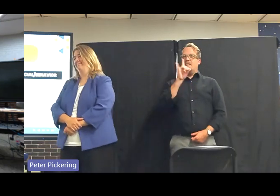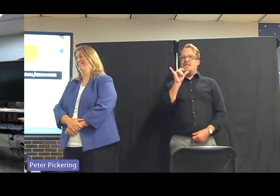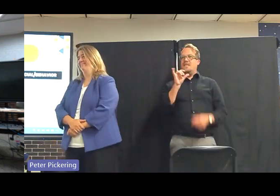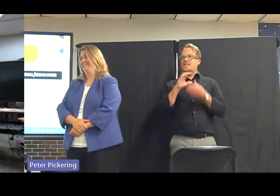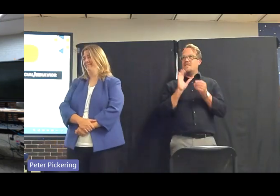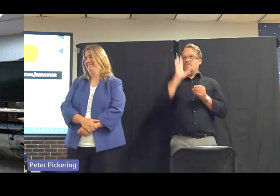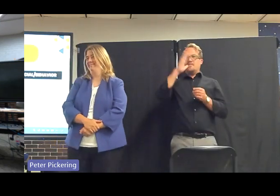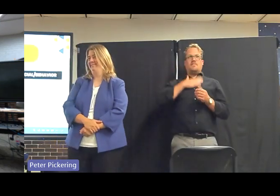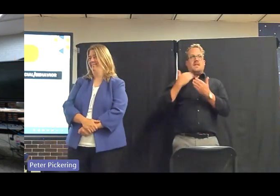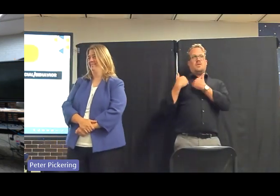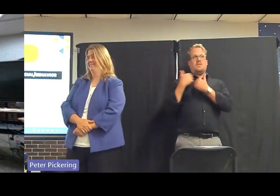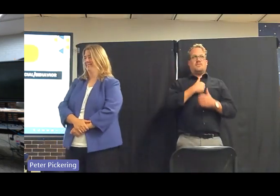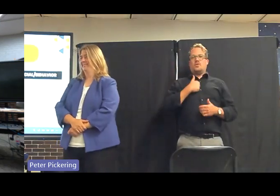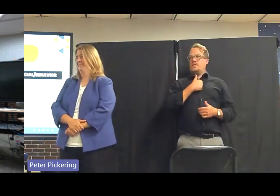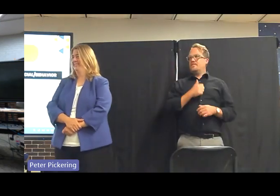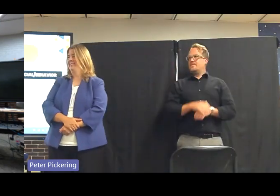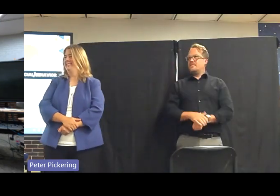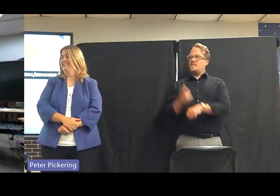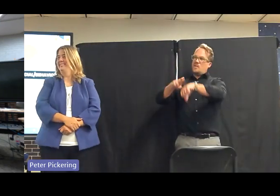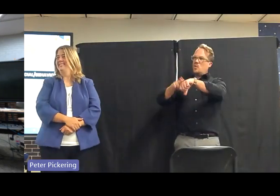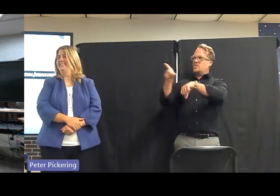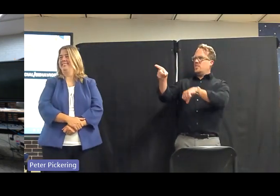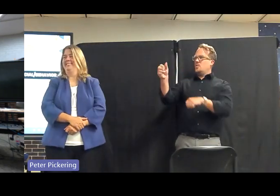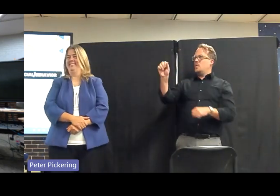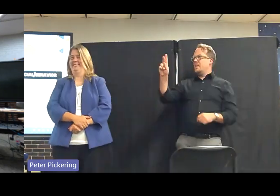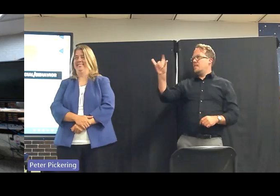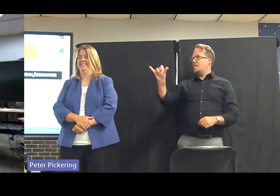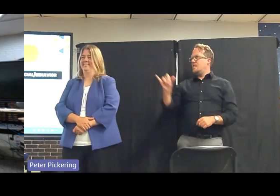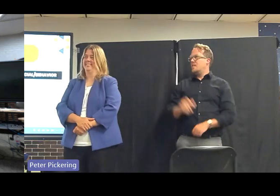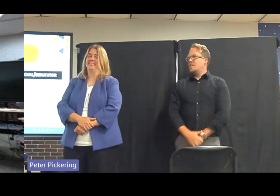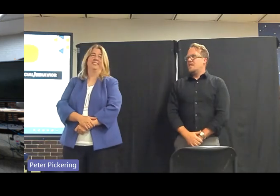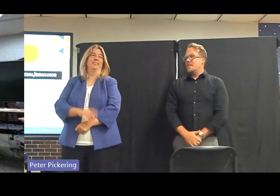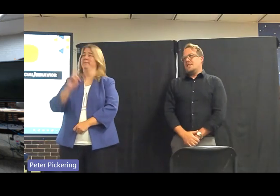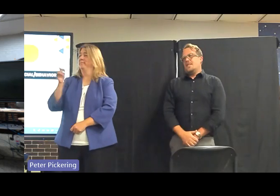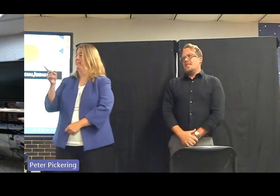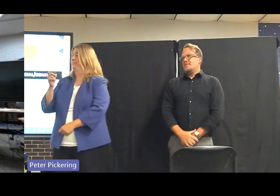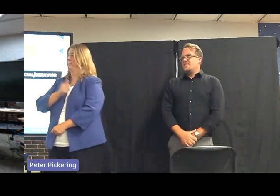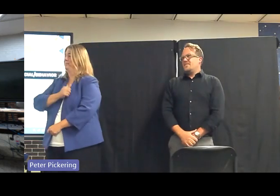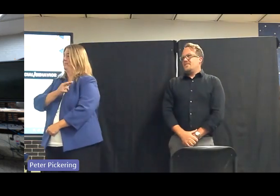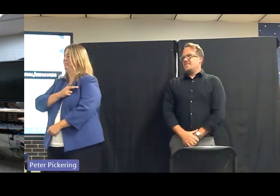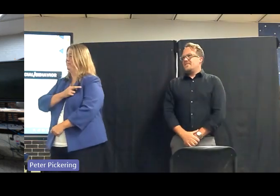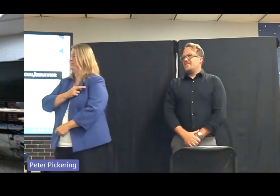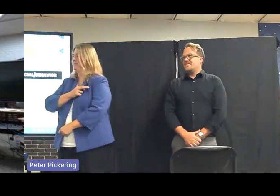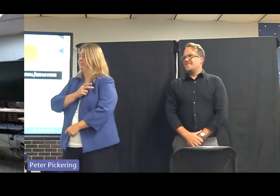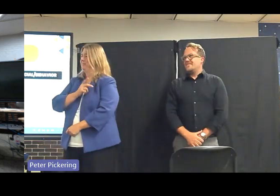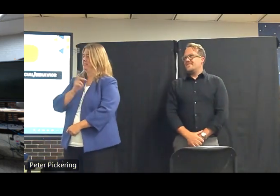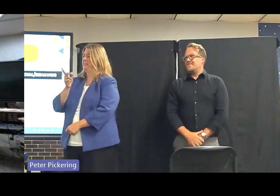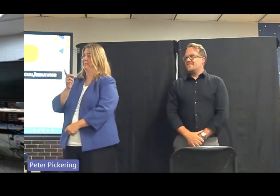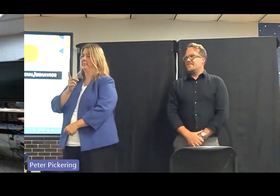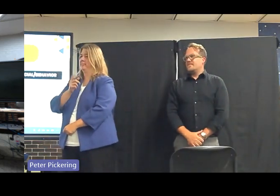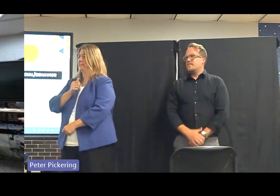I'm sorry. Of course it was Andy. And he did it to me. Cut me off.